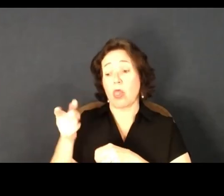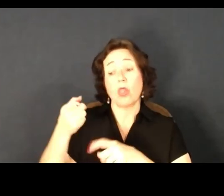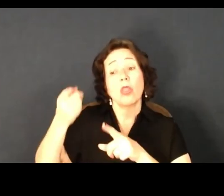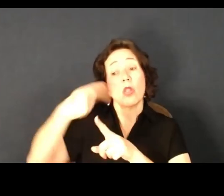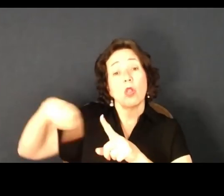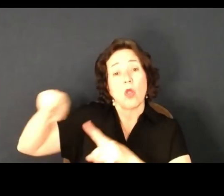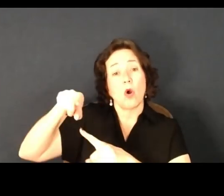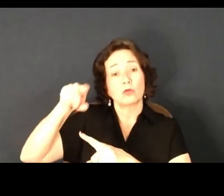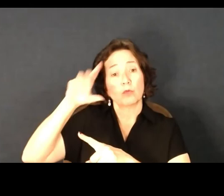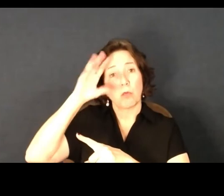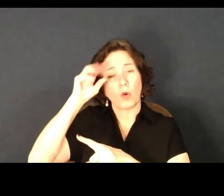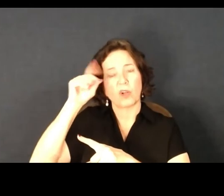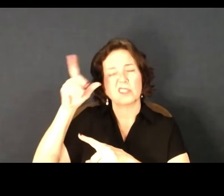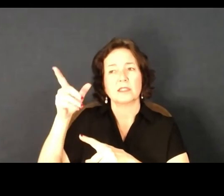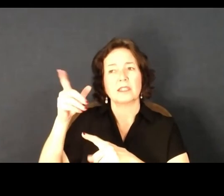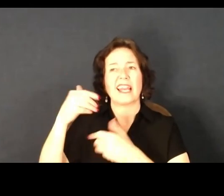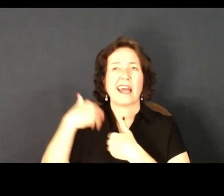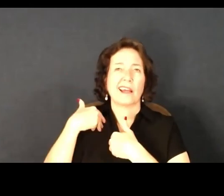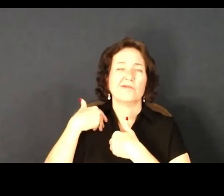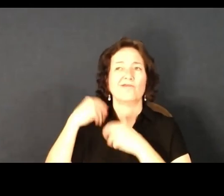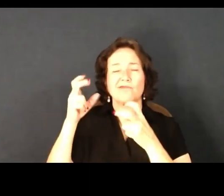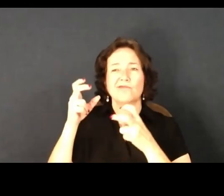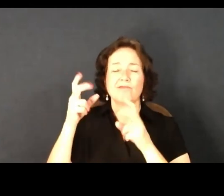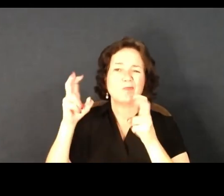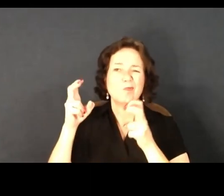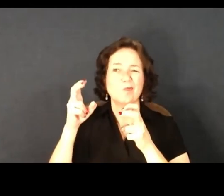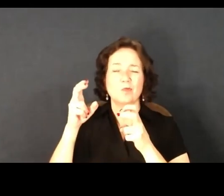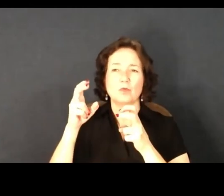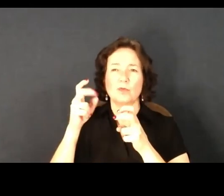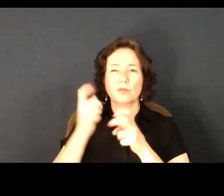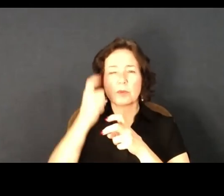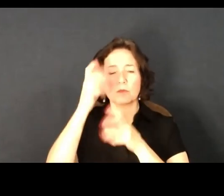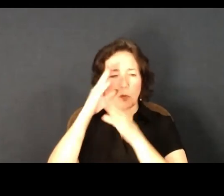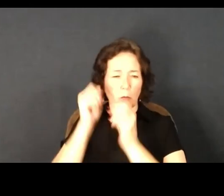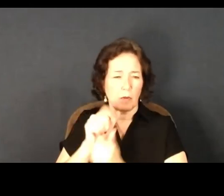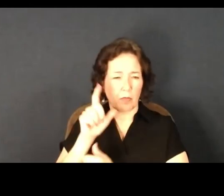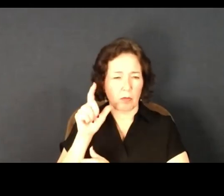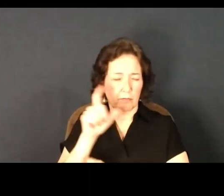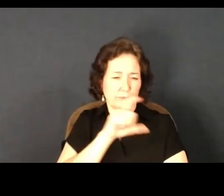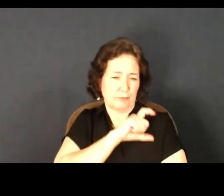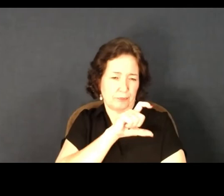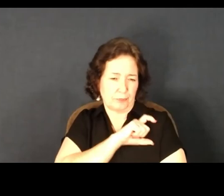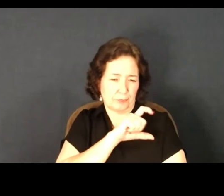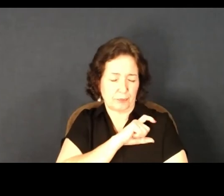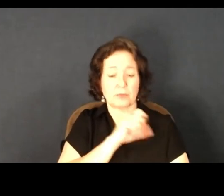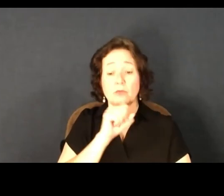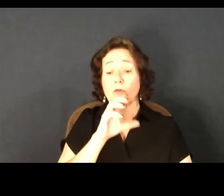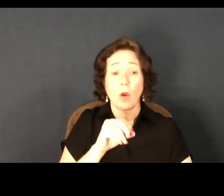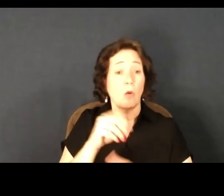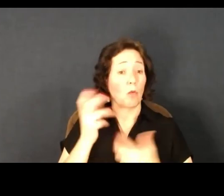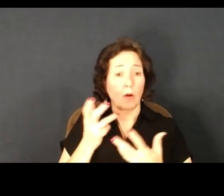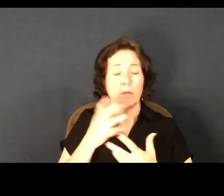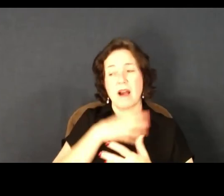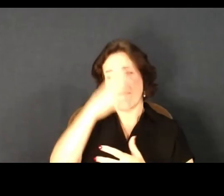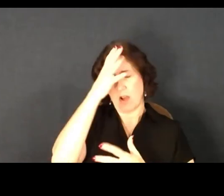a brush with the law. So my father had given them a job and was going to